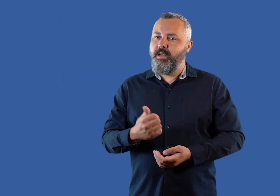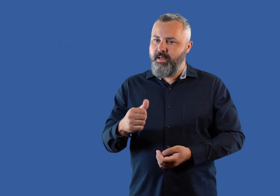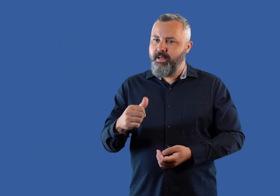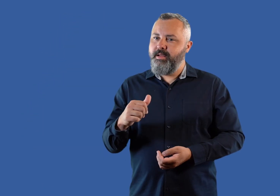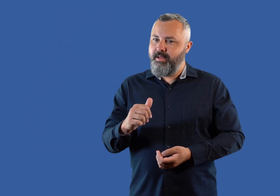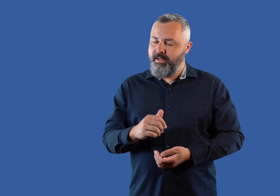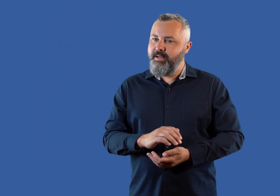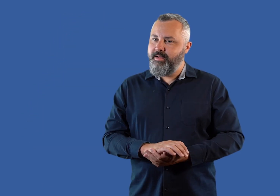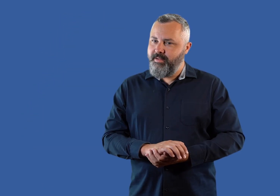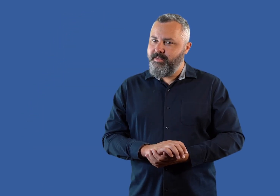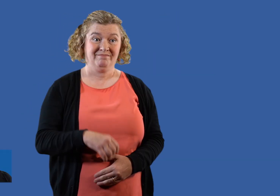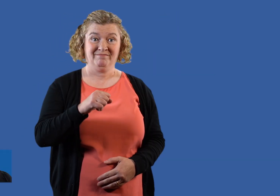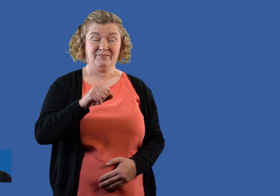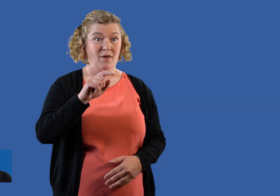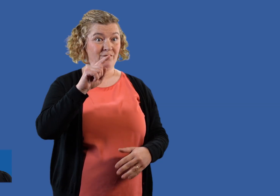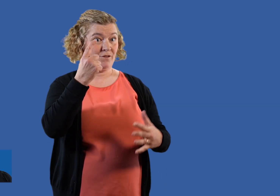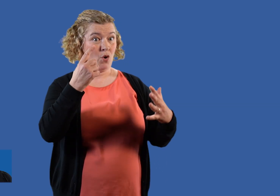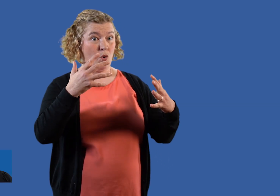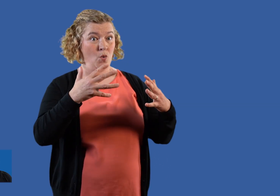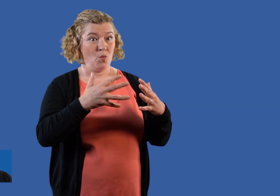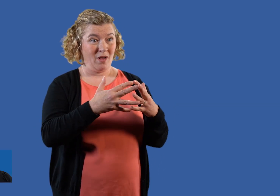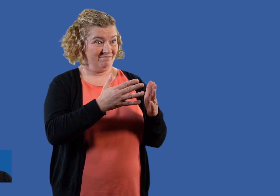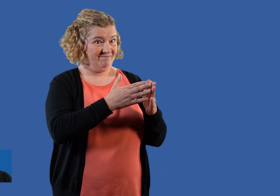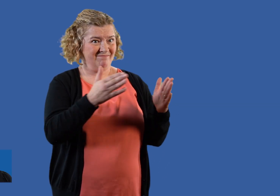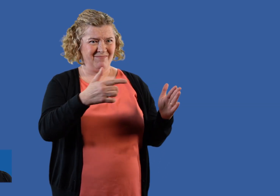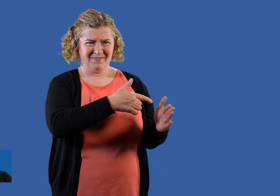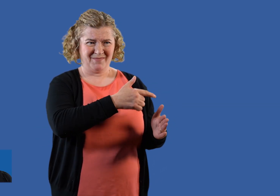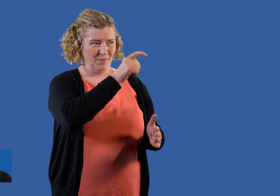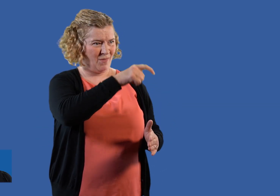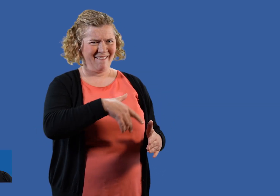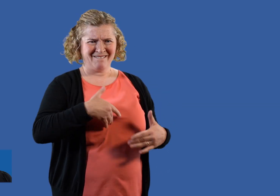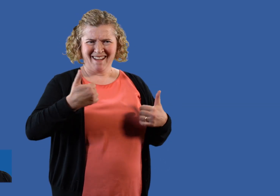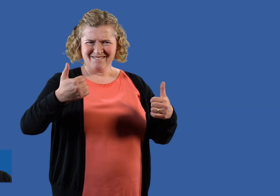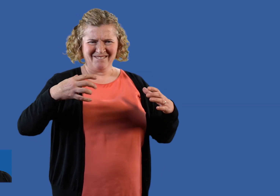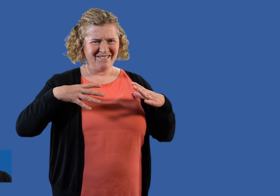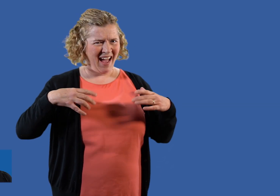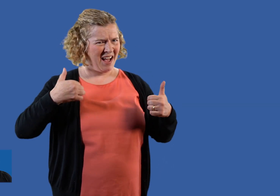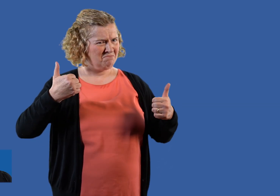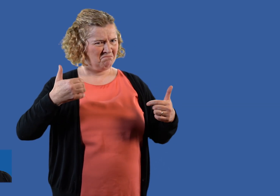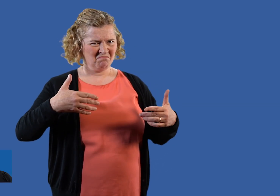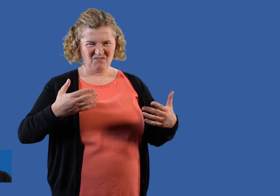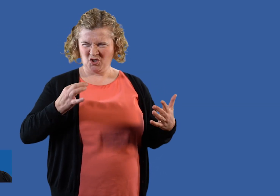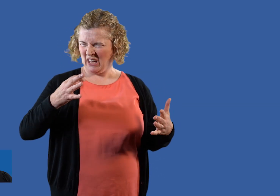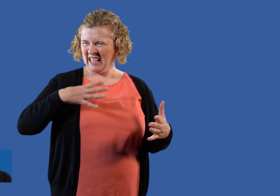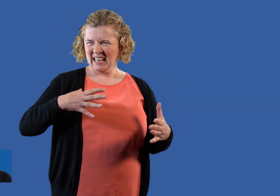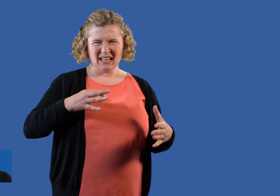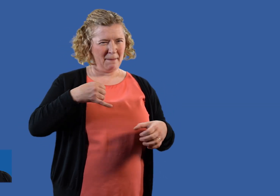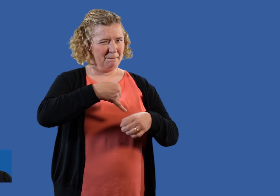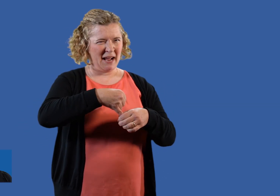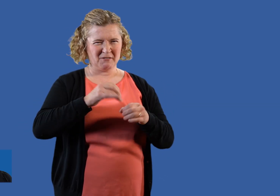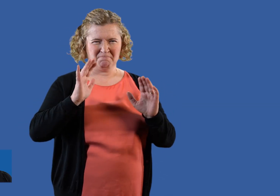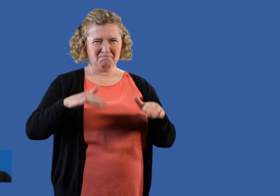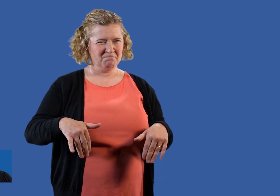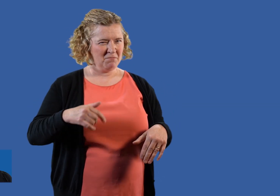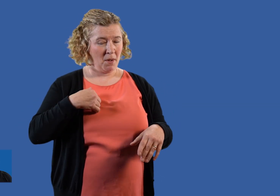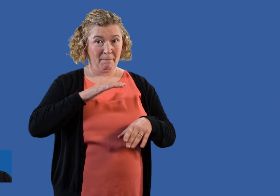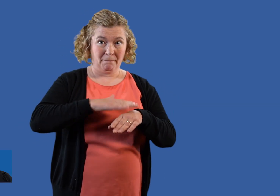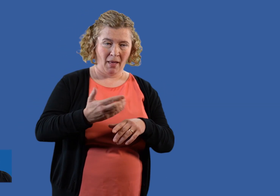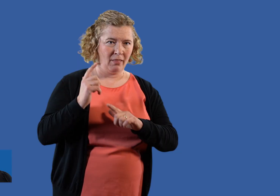Ah, that makes sense. But after the first week, the person said they started feeling fantastic with no medications. They didn't bother to get any more from the chemist.